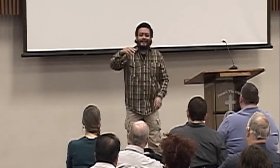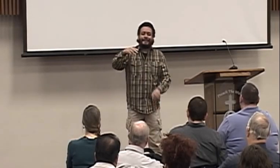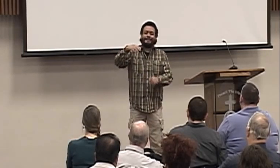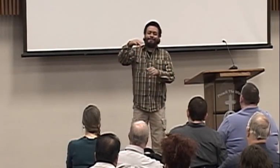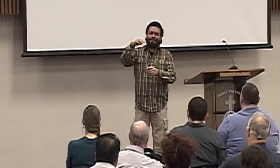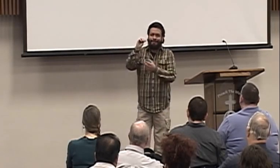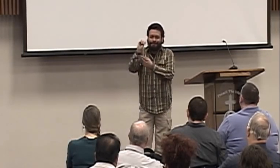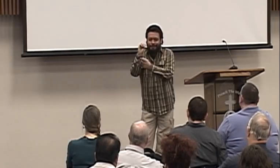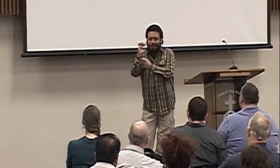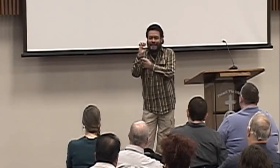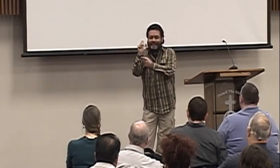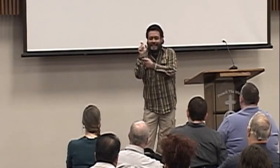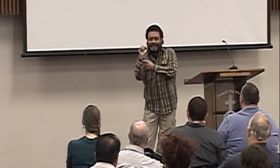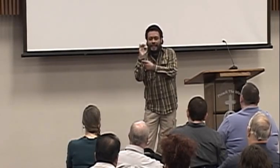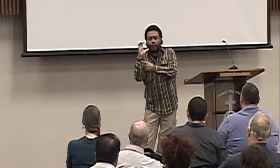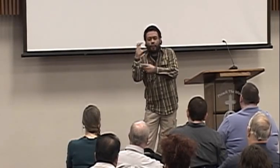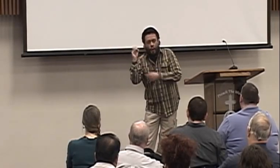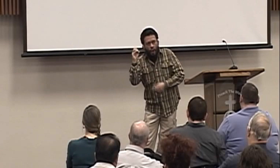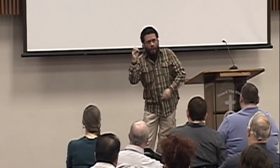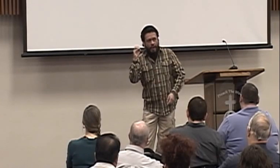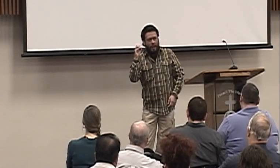said, what is that sign? Oh, Mexico.